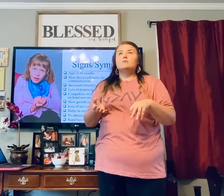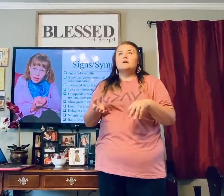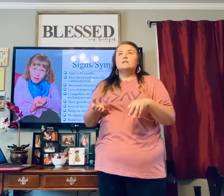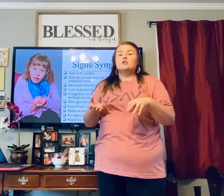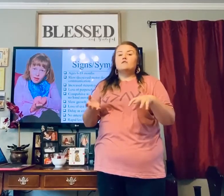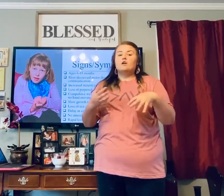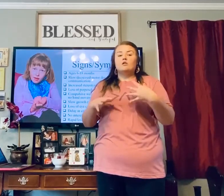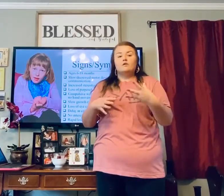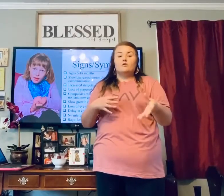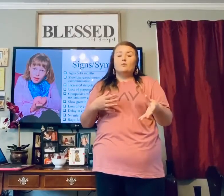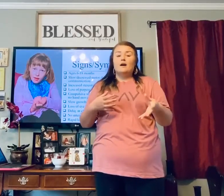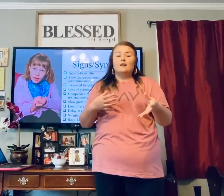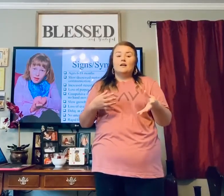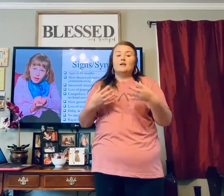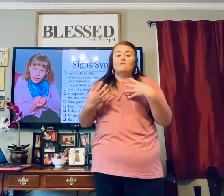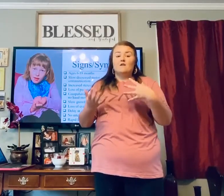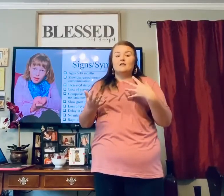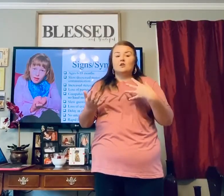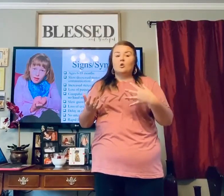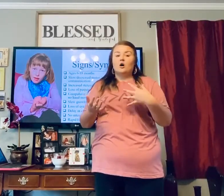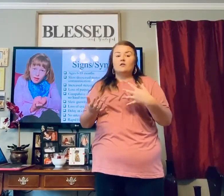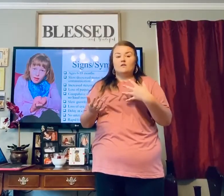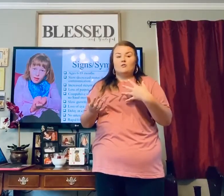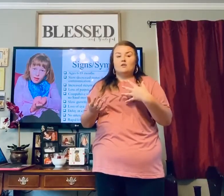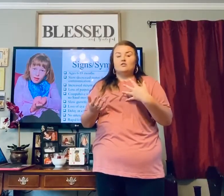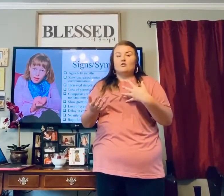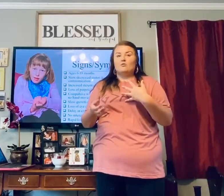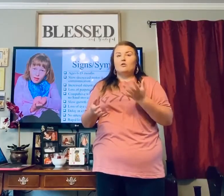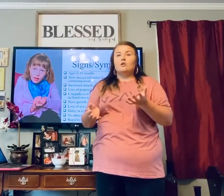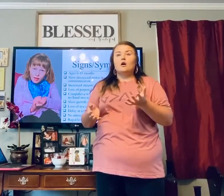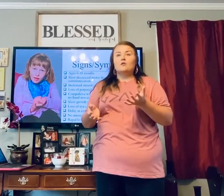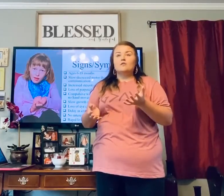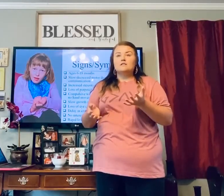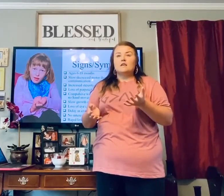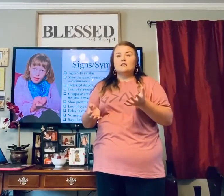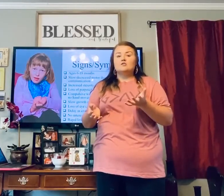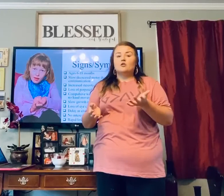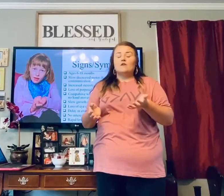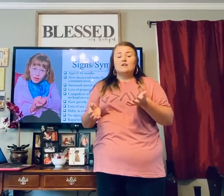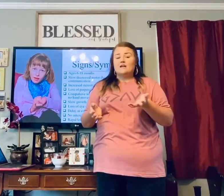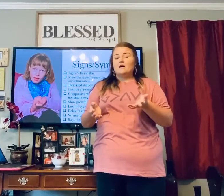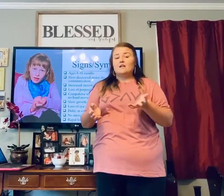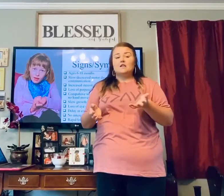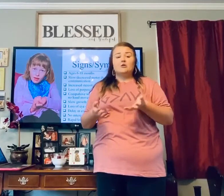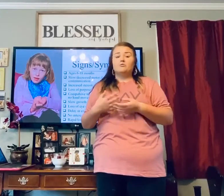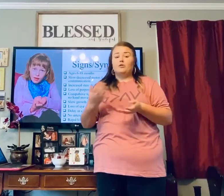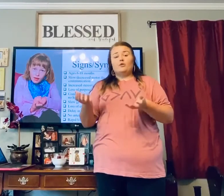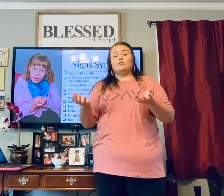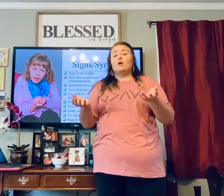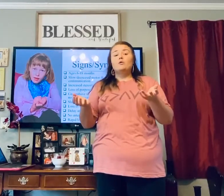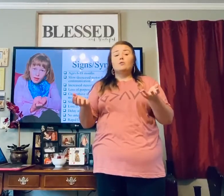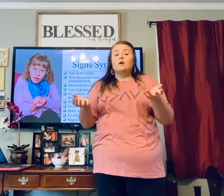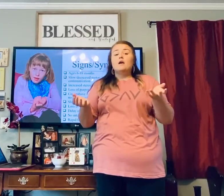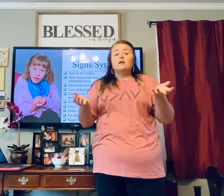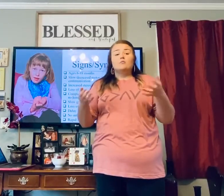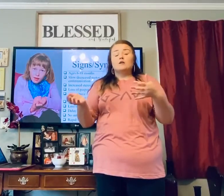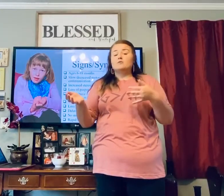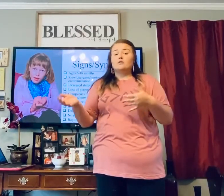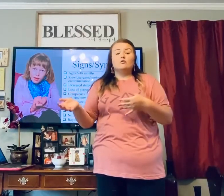proteins are found all over the body, it affects a lot of them. And so a lot of these kids are very tiny. They don't grow compared to a